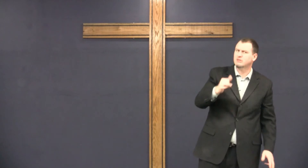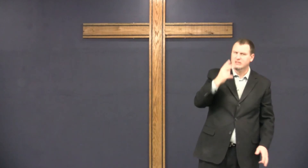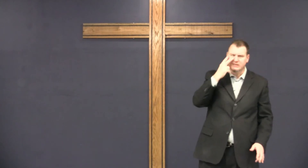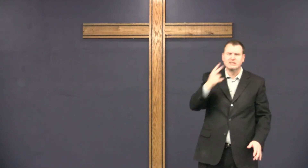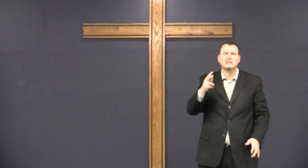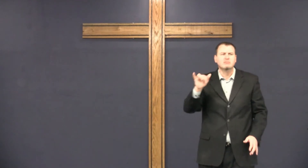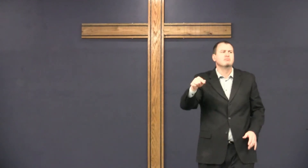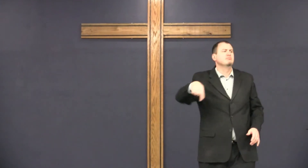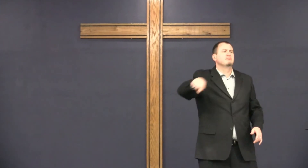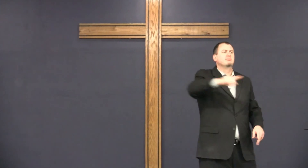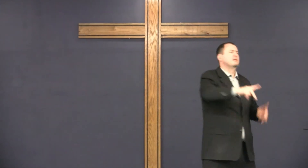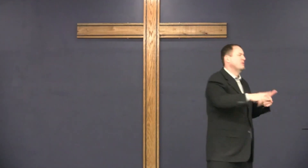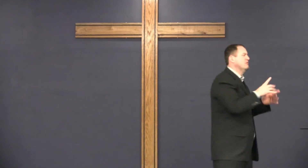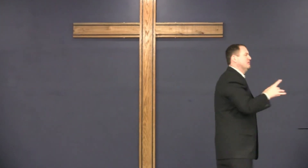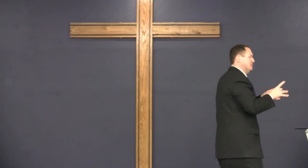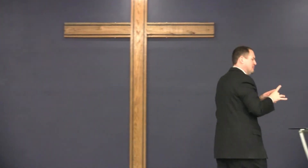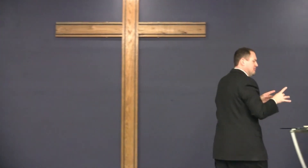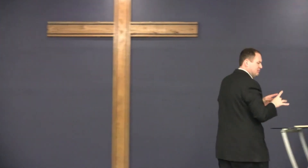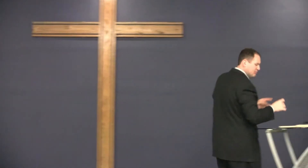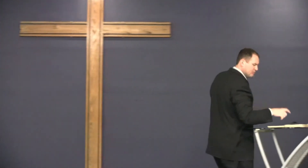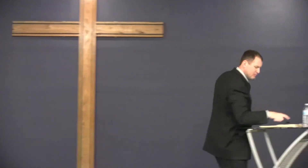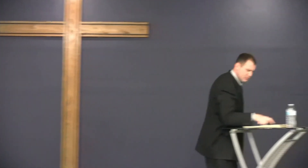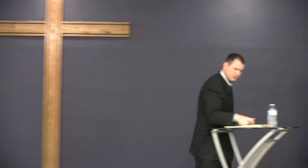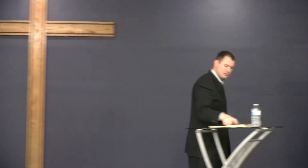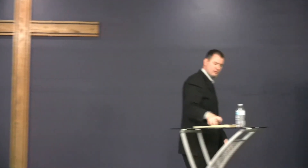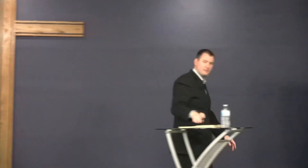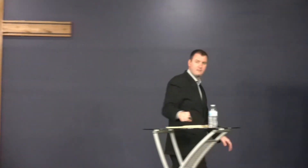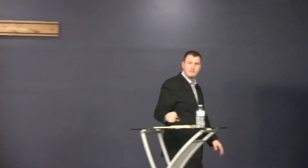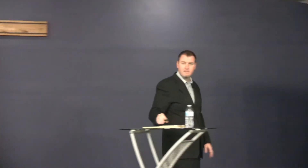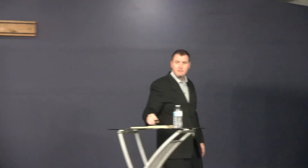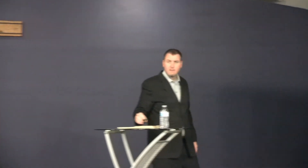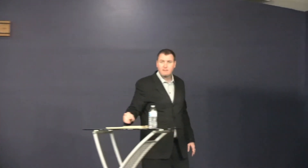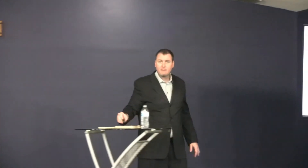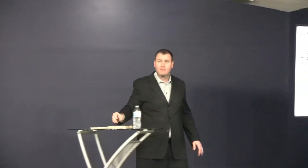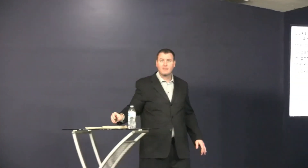the outside. Interesting to see some of the things that they said.